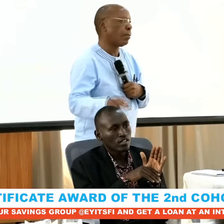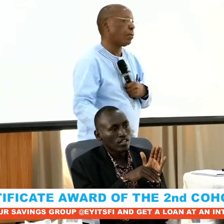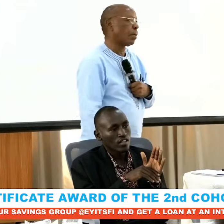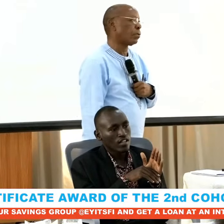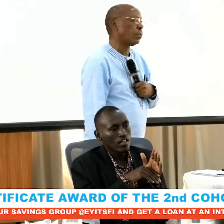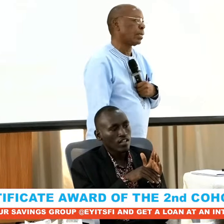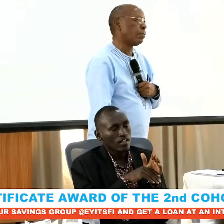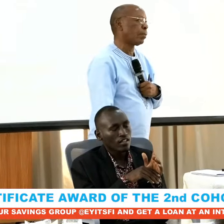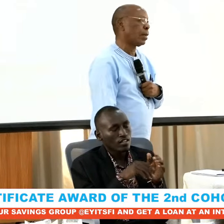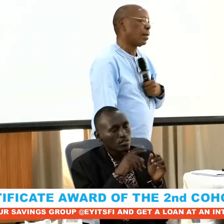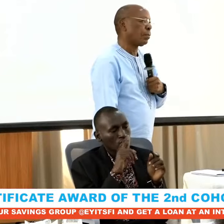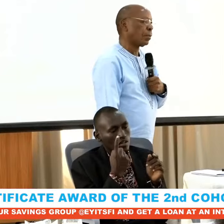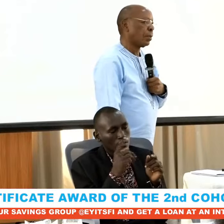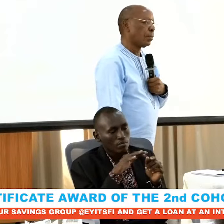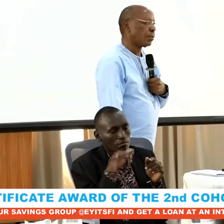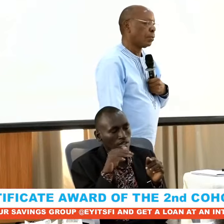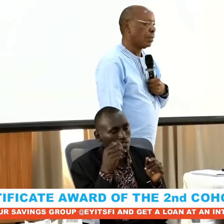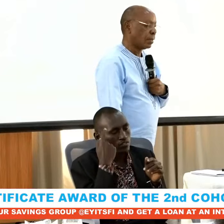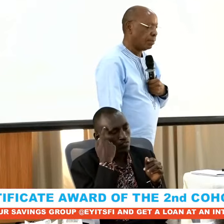for persons with